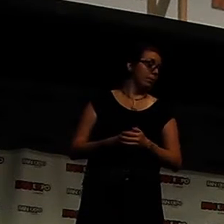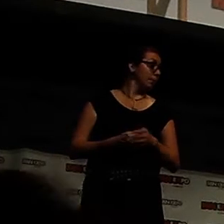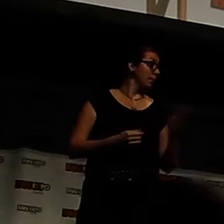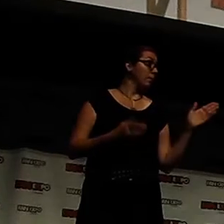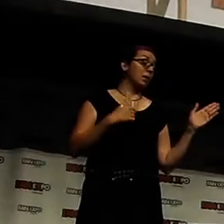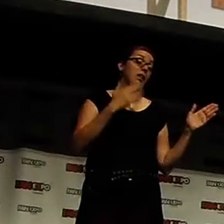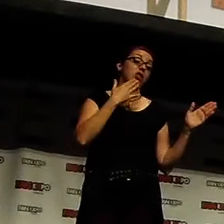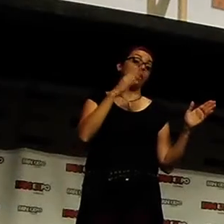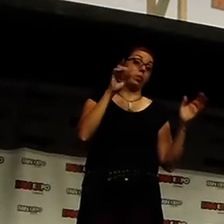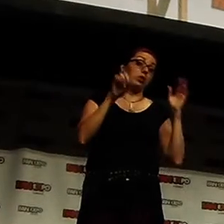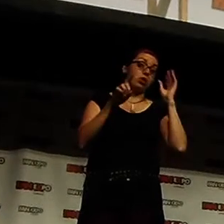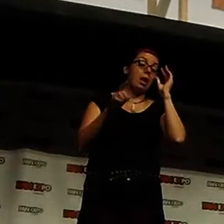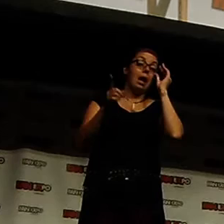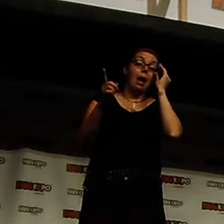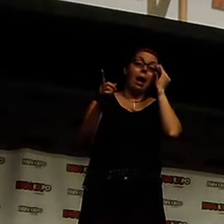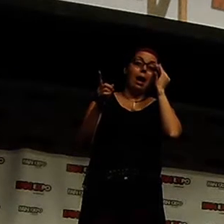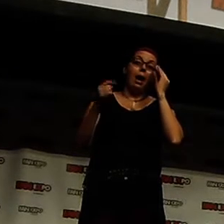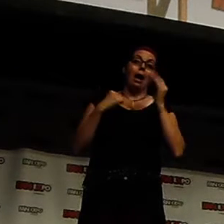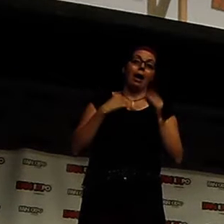I had a really creepy idea.